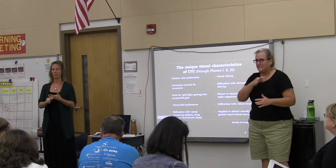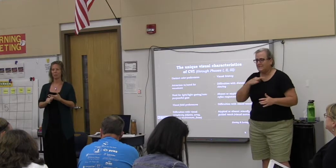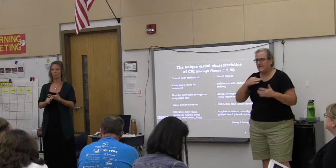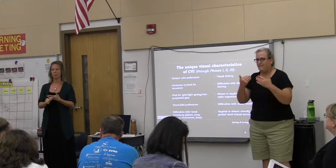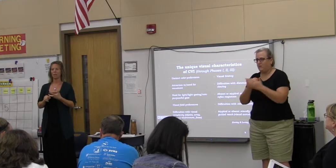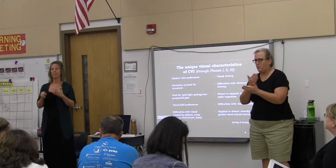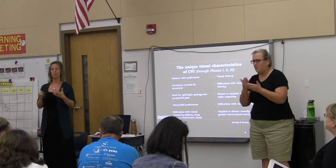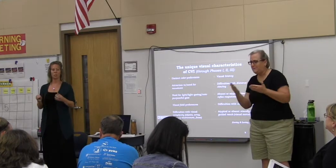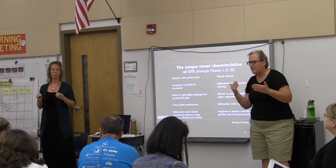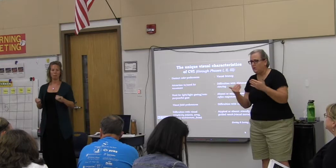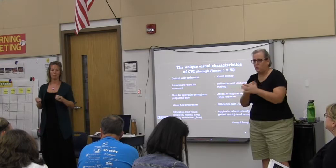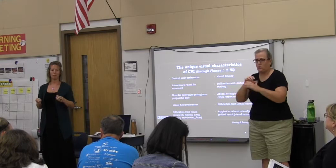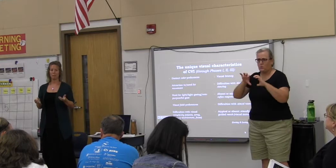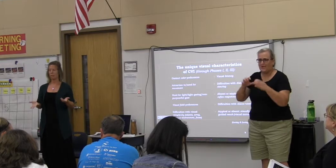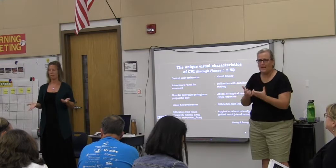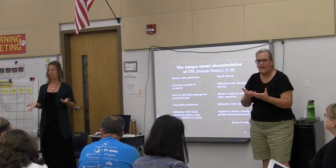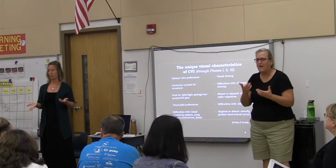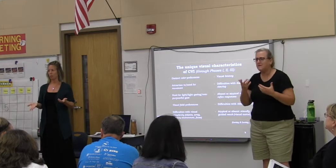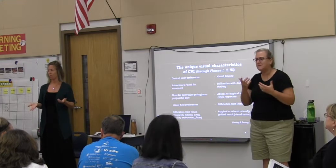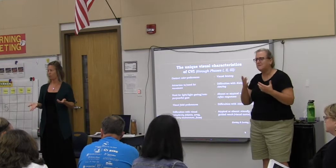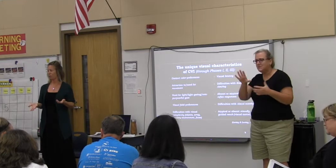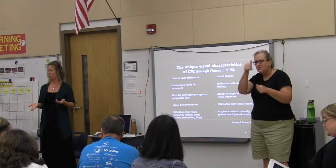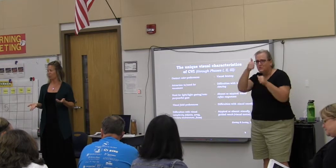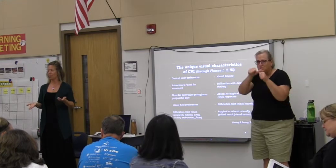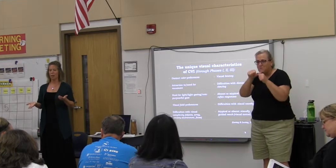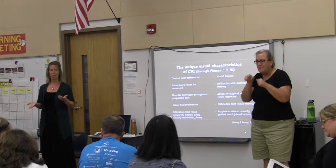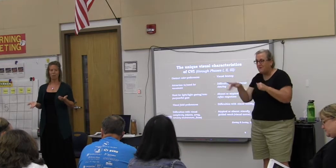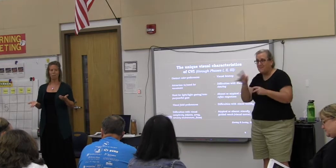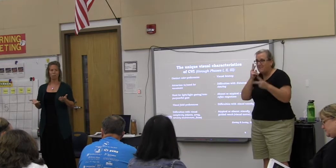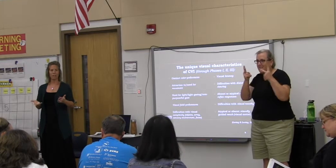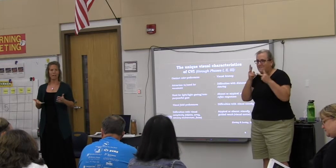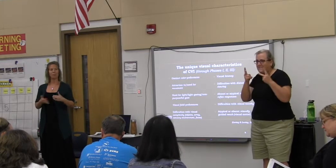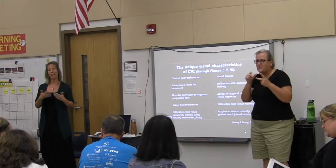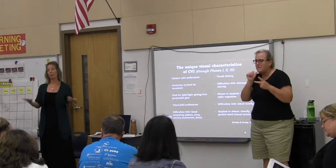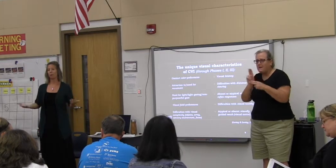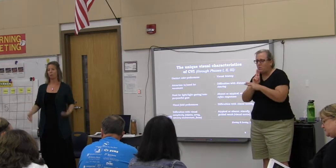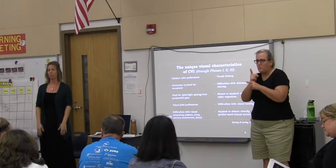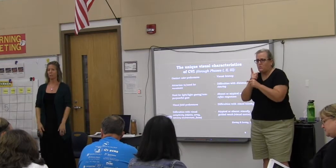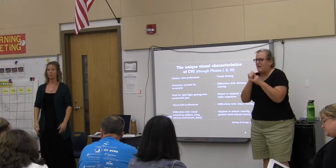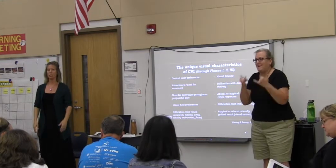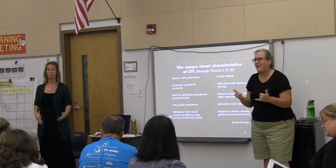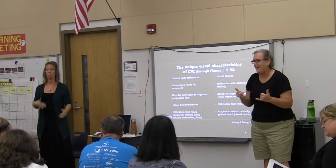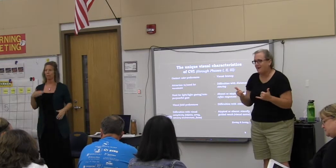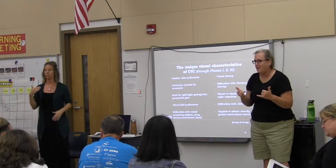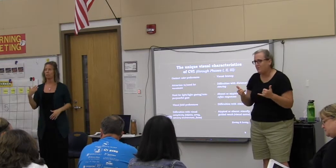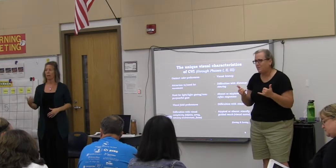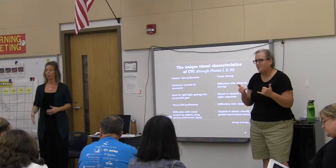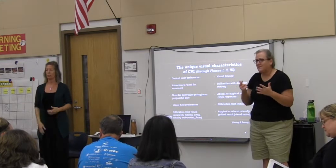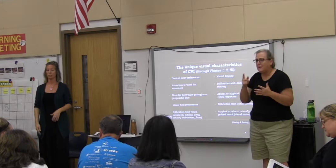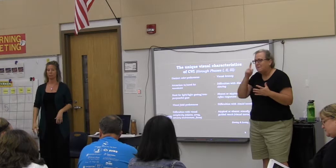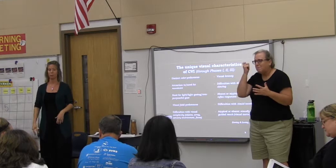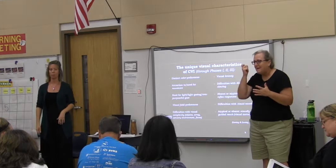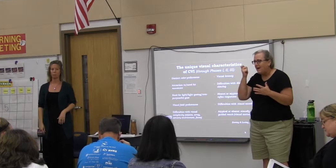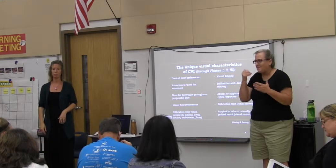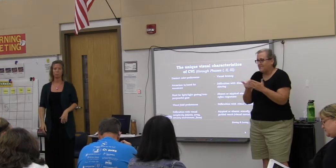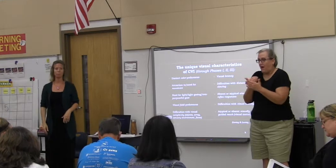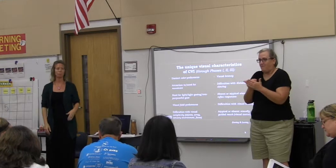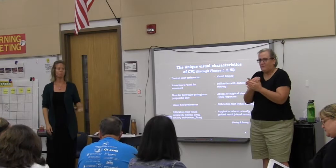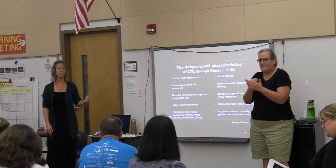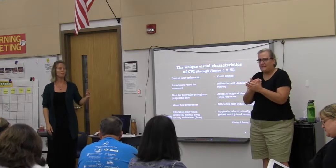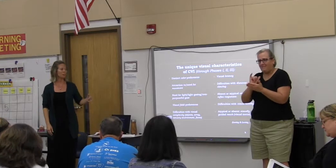new classrooms, just be mindful that they might not use their vision right now how they normally would, just because novelty is a